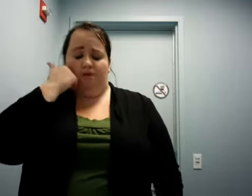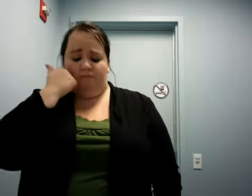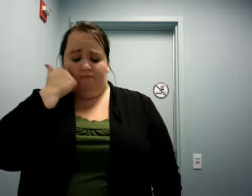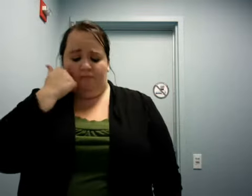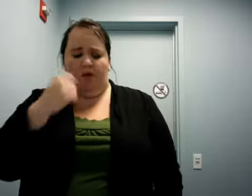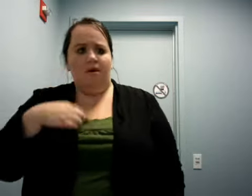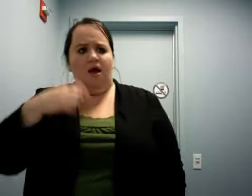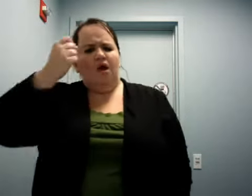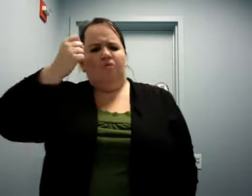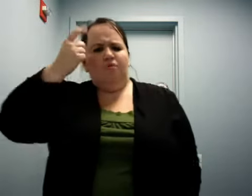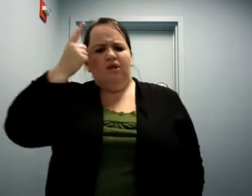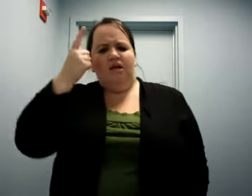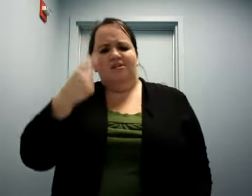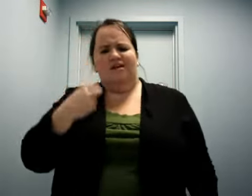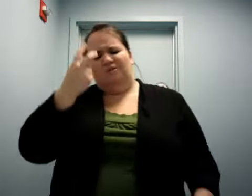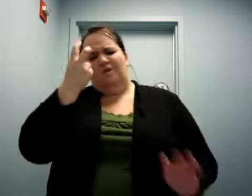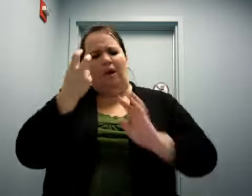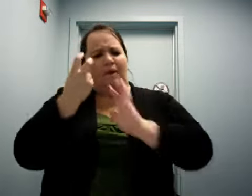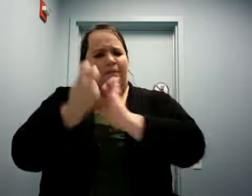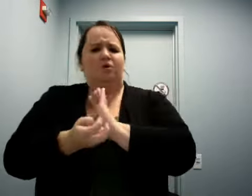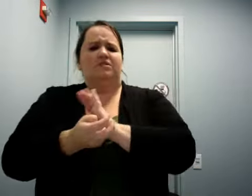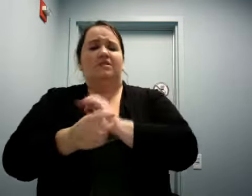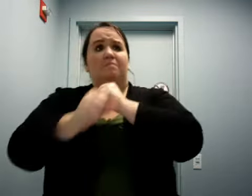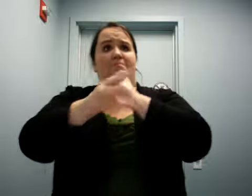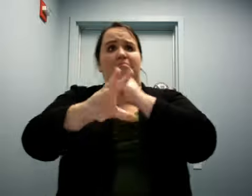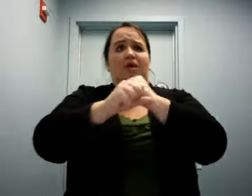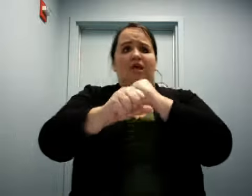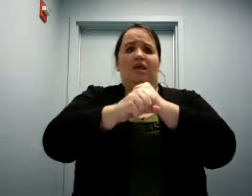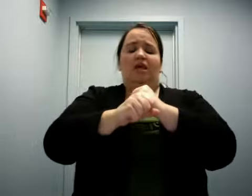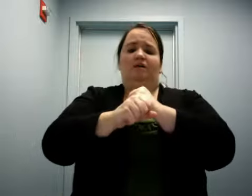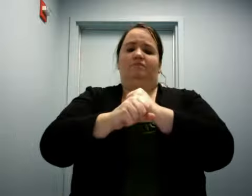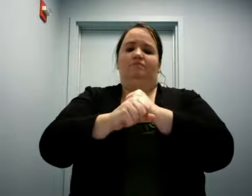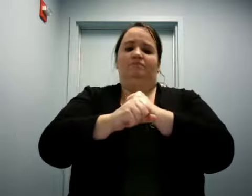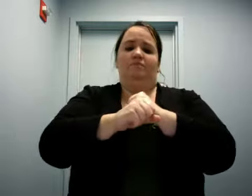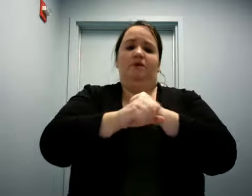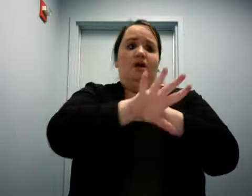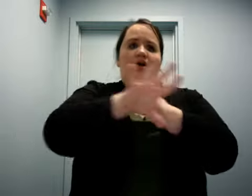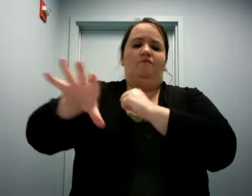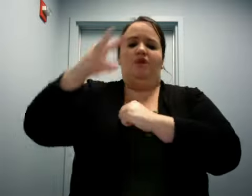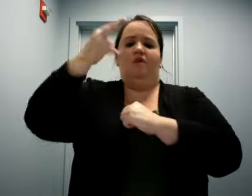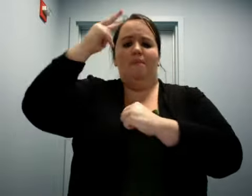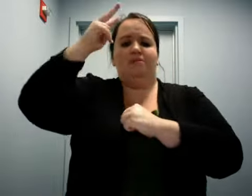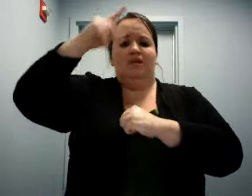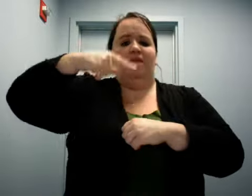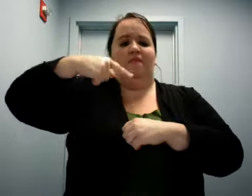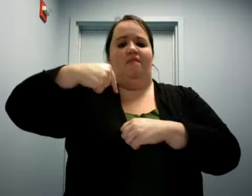had been so immersed in the media coverage of Mexicans that they had become one thing in my mind, the abject immigrant.